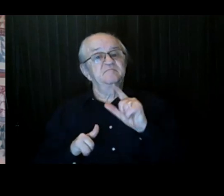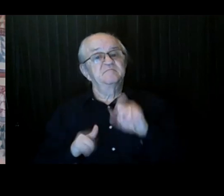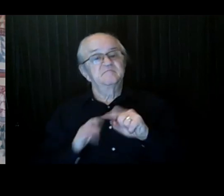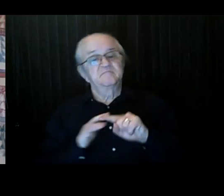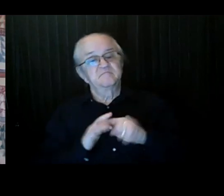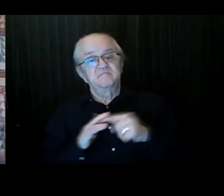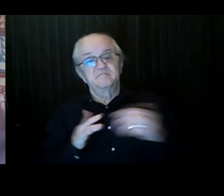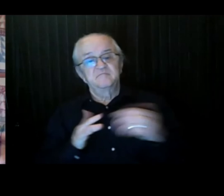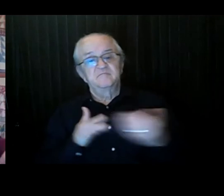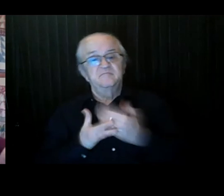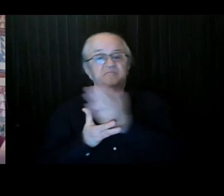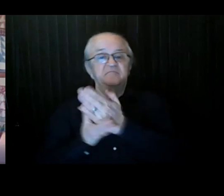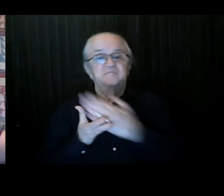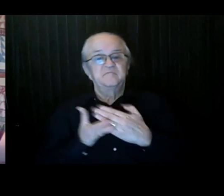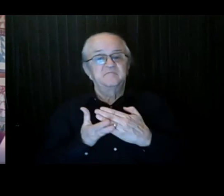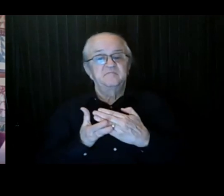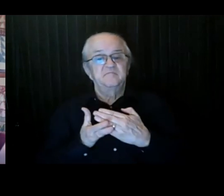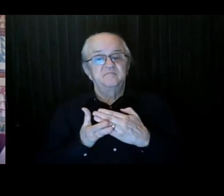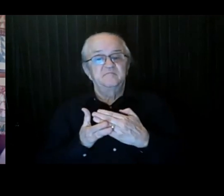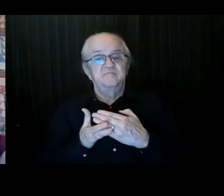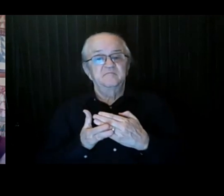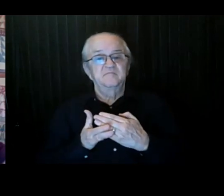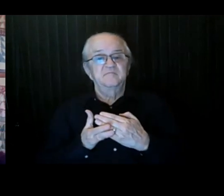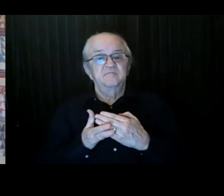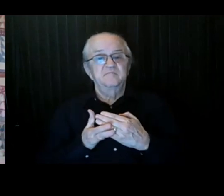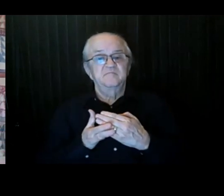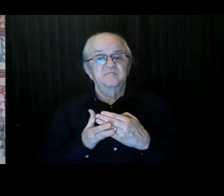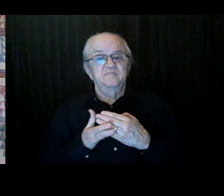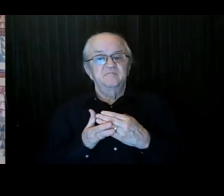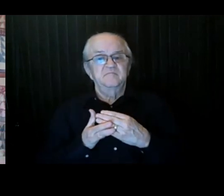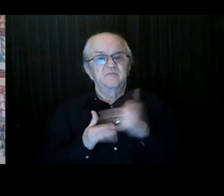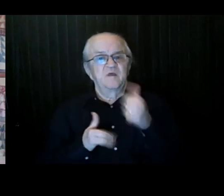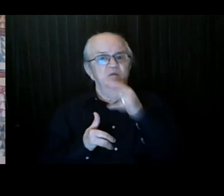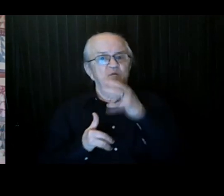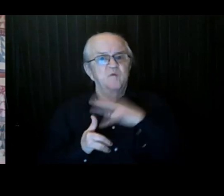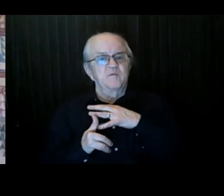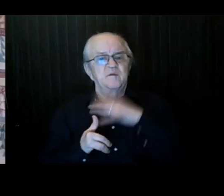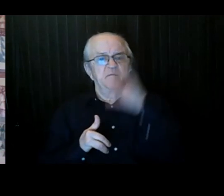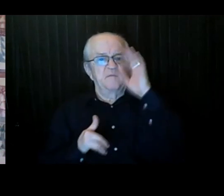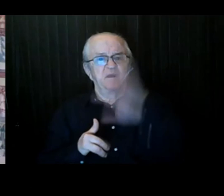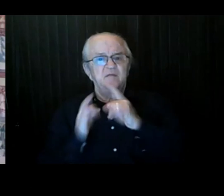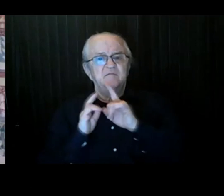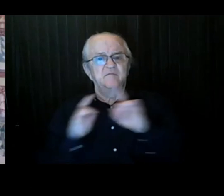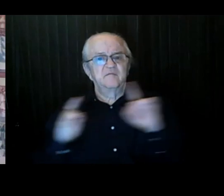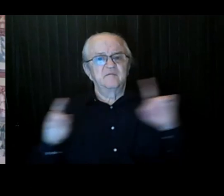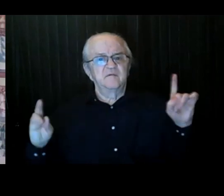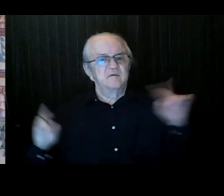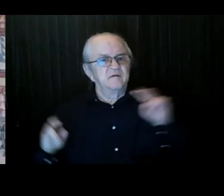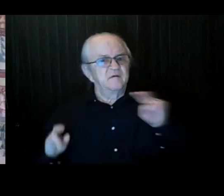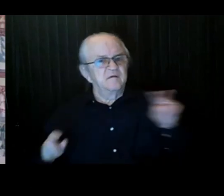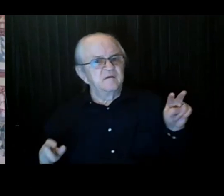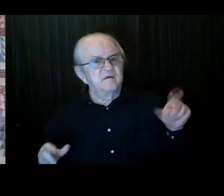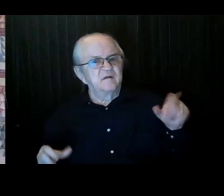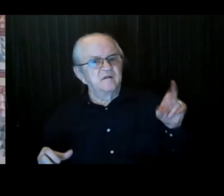scene. Jessica and Ryan went to the wings, and I looked at Gloria to bring her out, and I